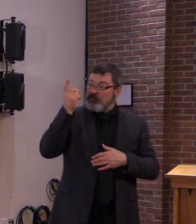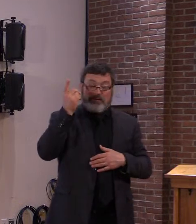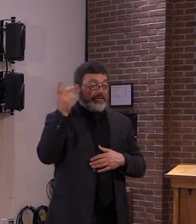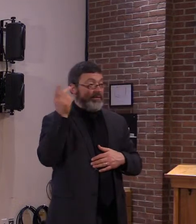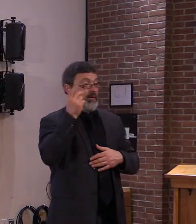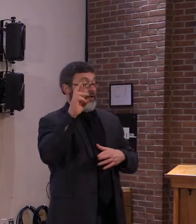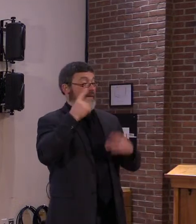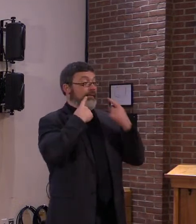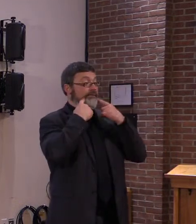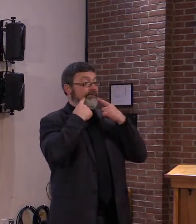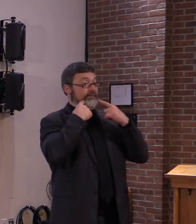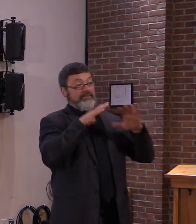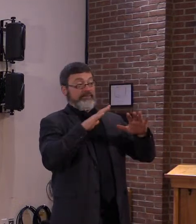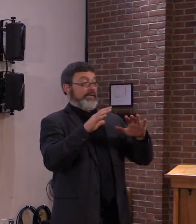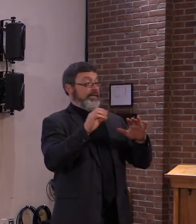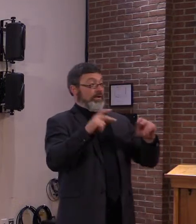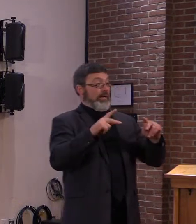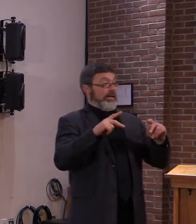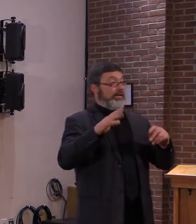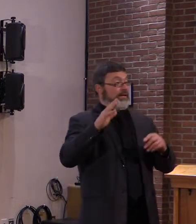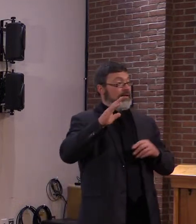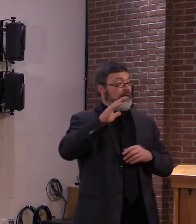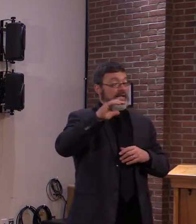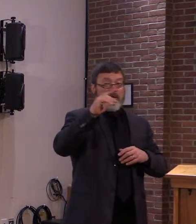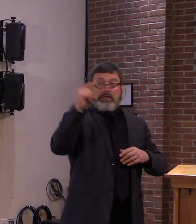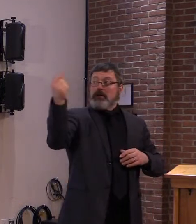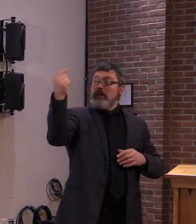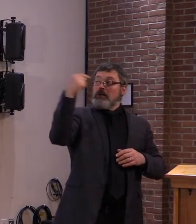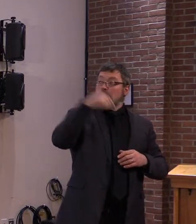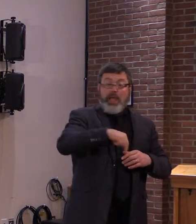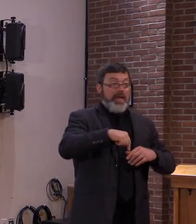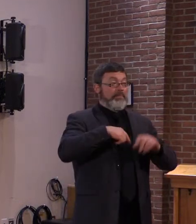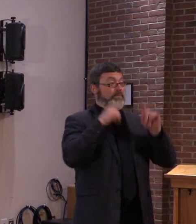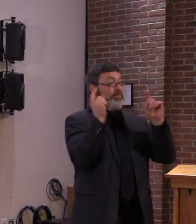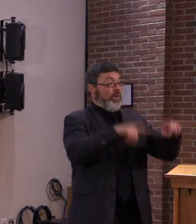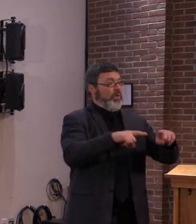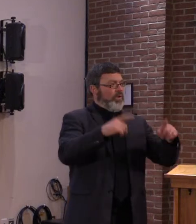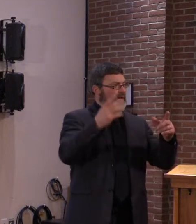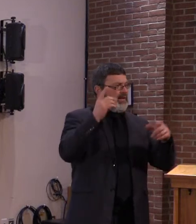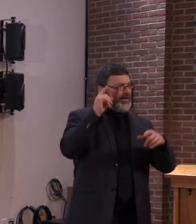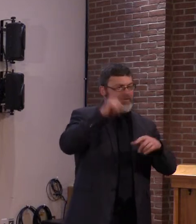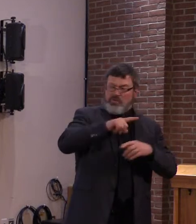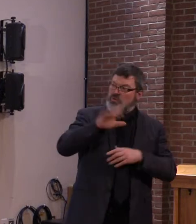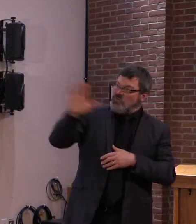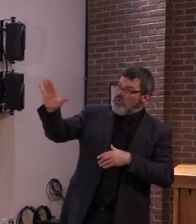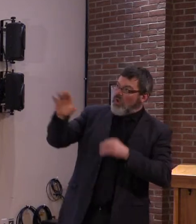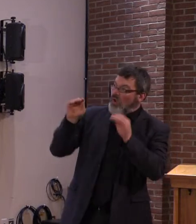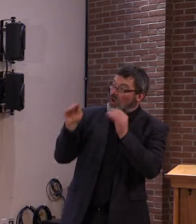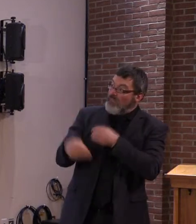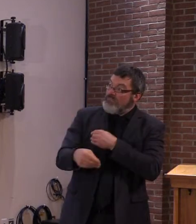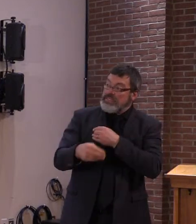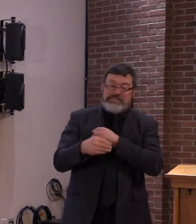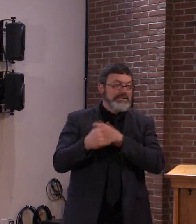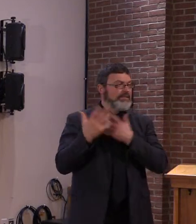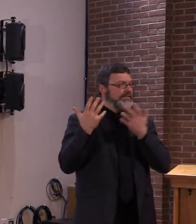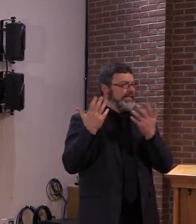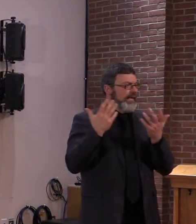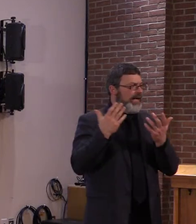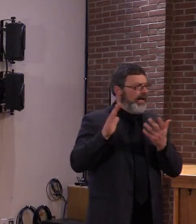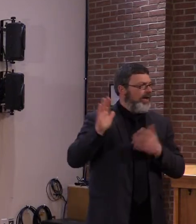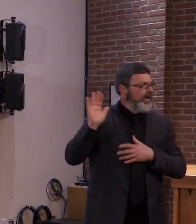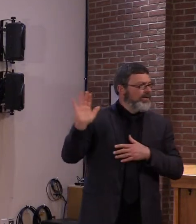to endure kind of doing everything we're doing now, plus getting more uptake of the vaccine. But that should be a positive